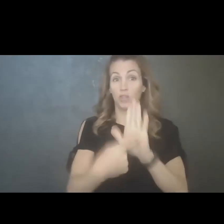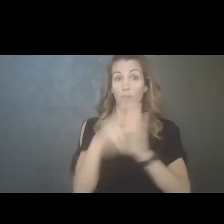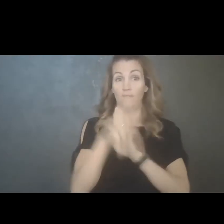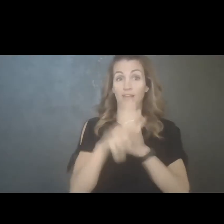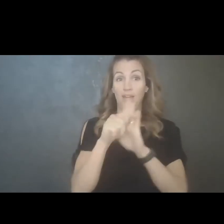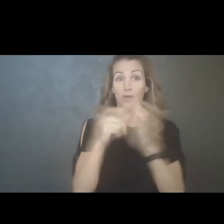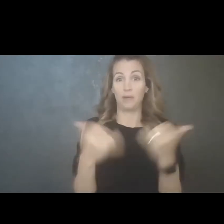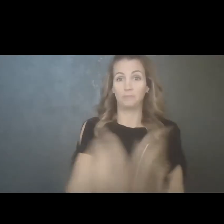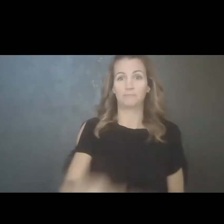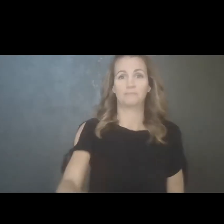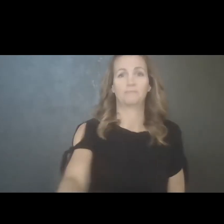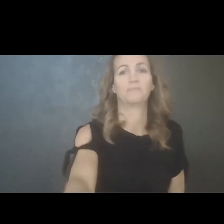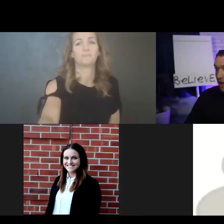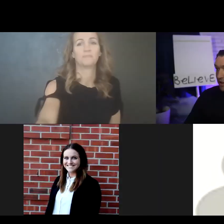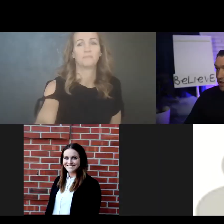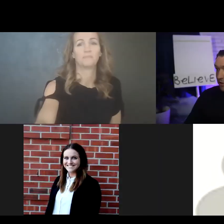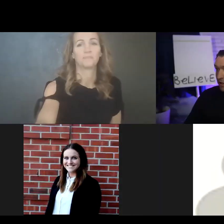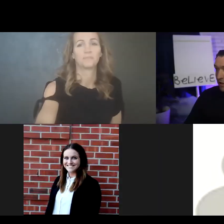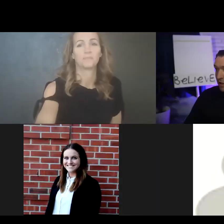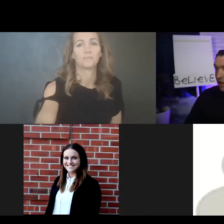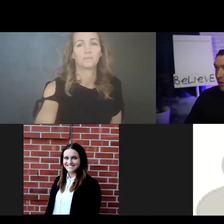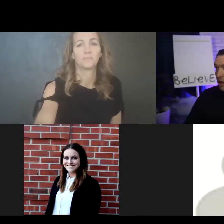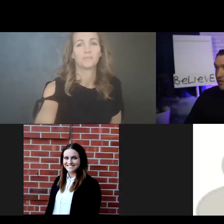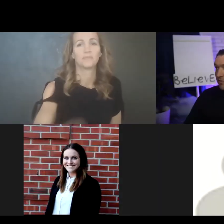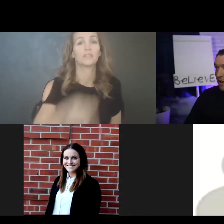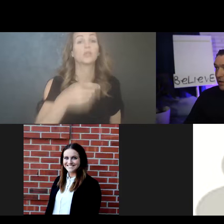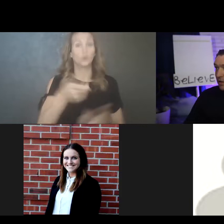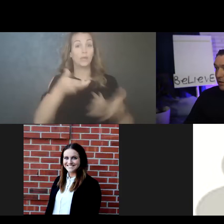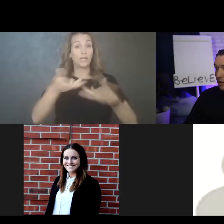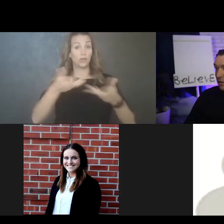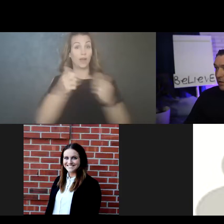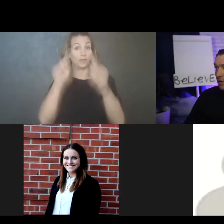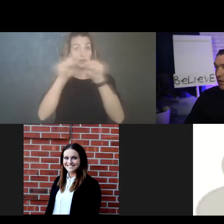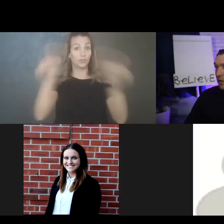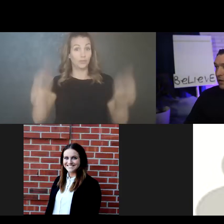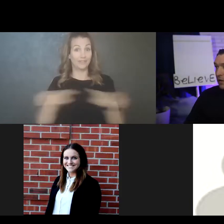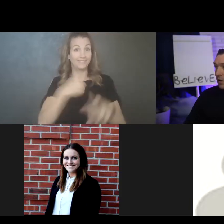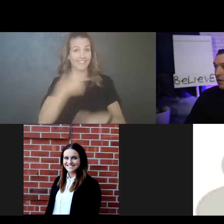and we're going to just play this video, interact with the screen, and we're going to have some fun.